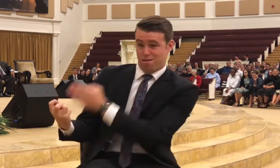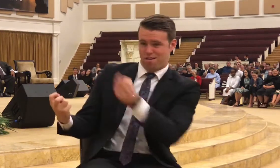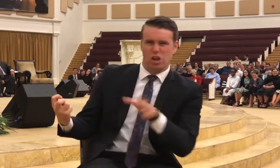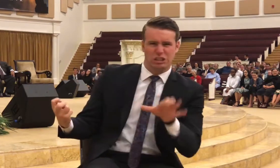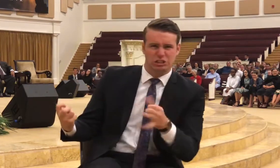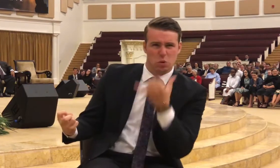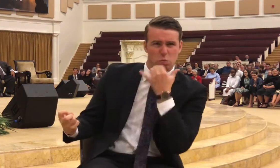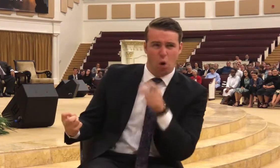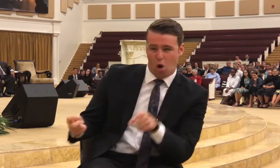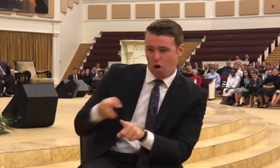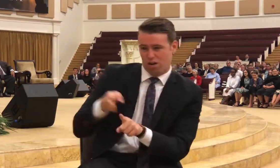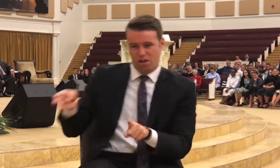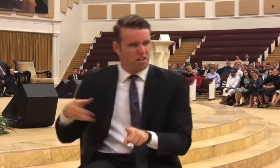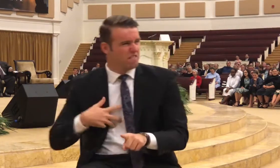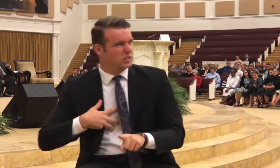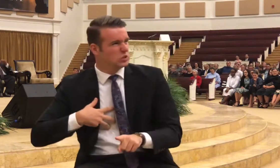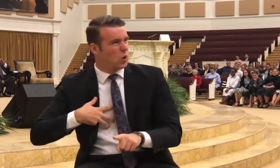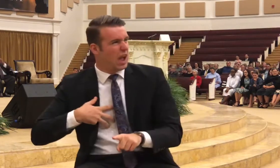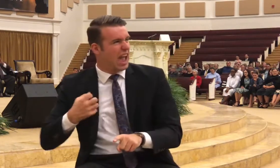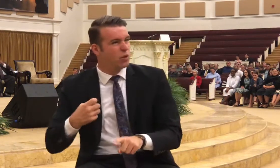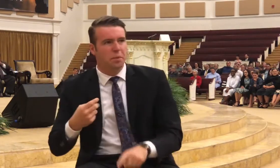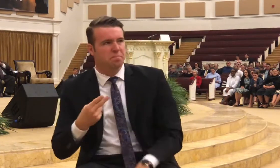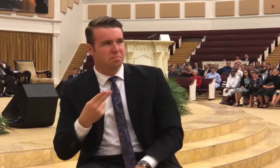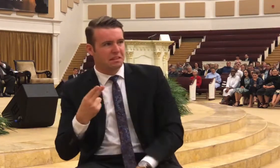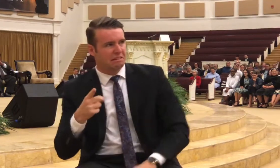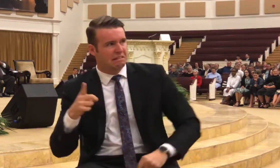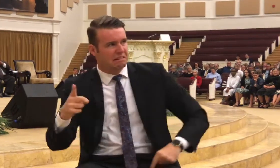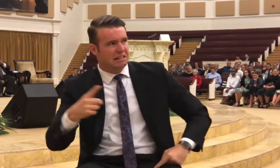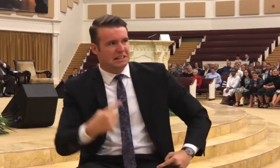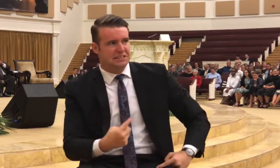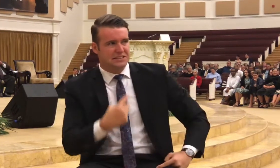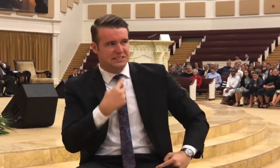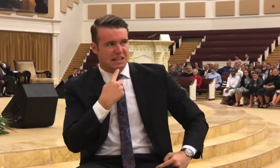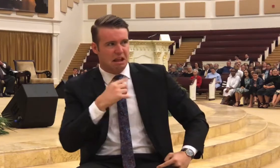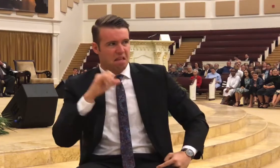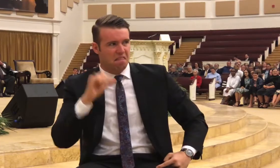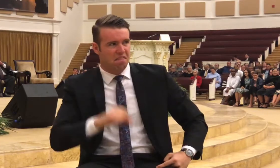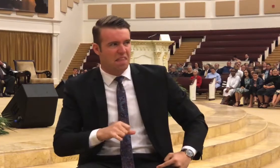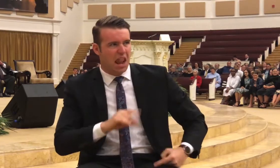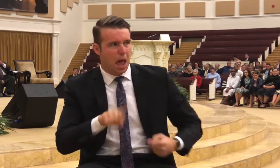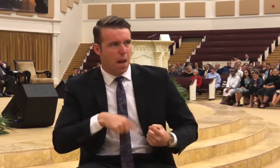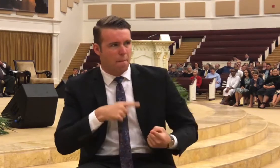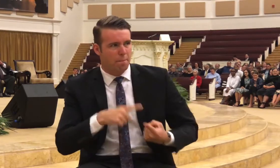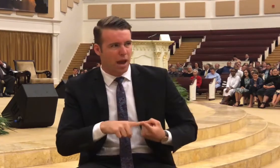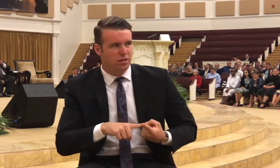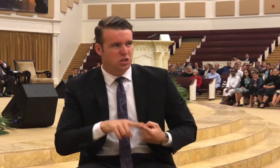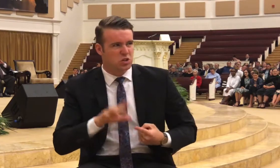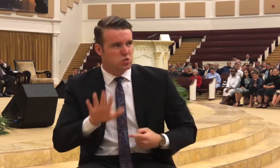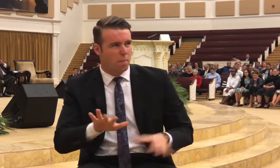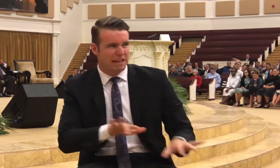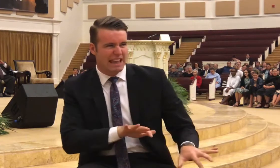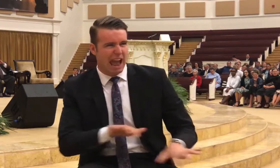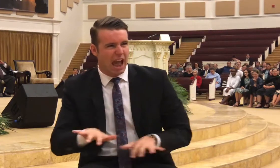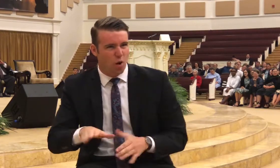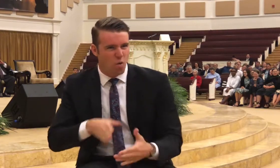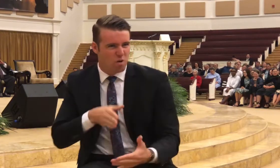And you're just so angry. He said that about your piano solo.